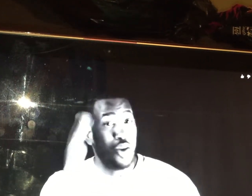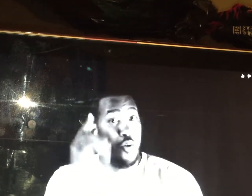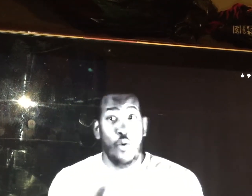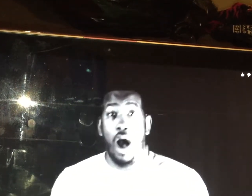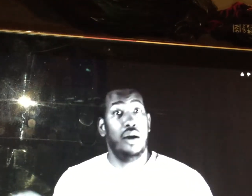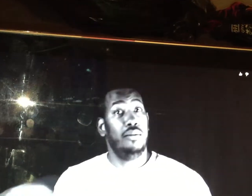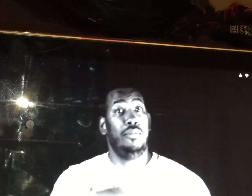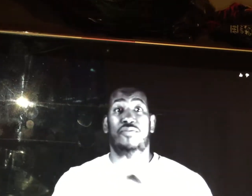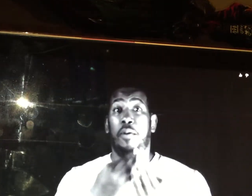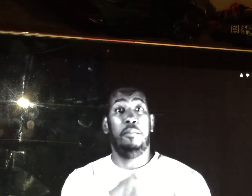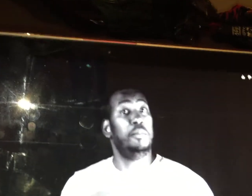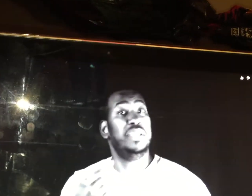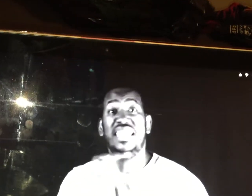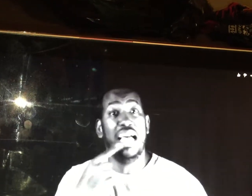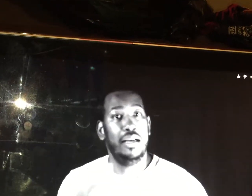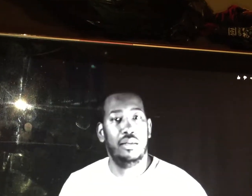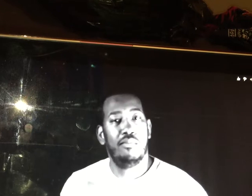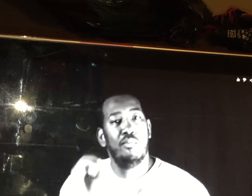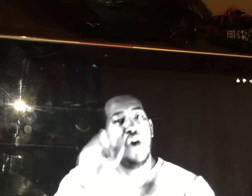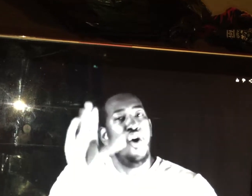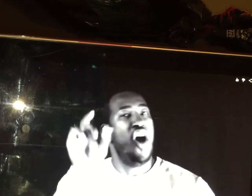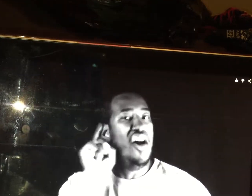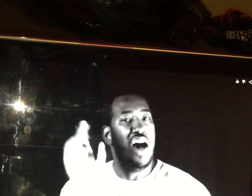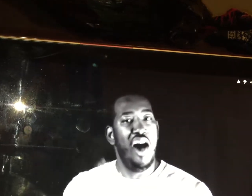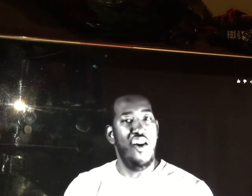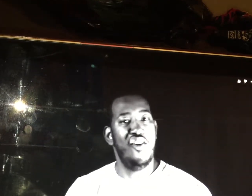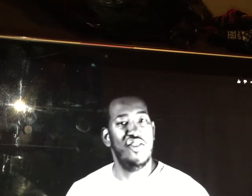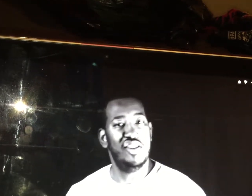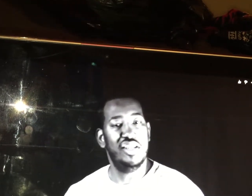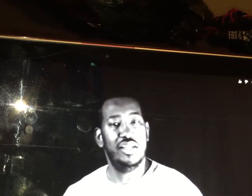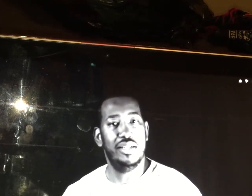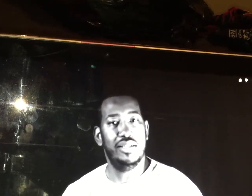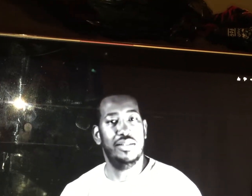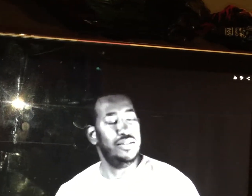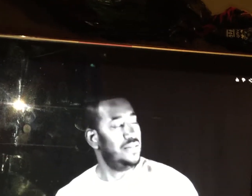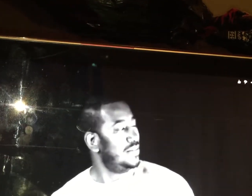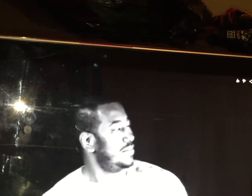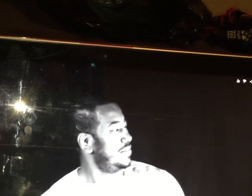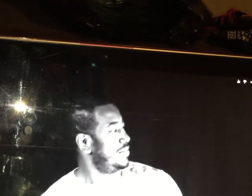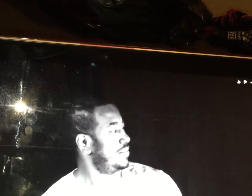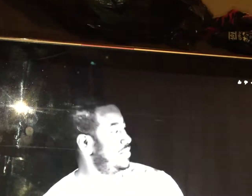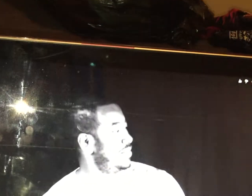I would have to ask what was being said. And my family would say, "Put your hearing aid on."